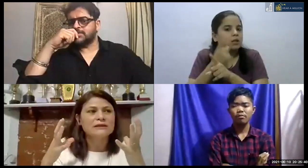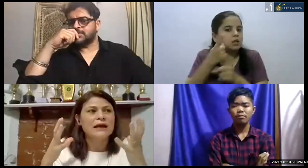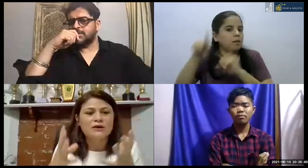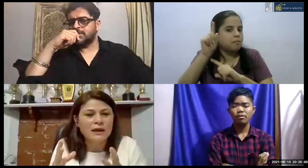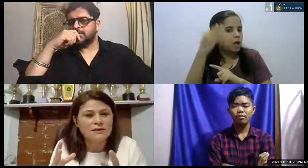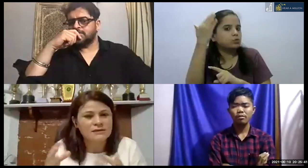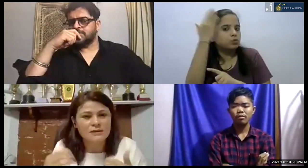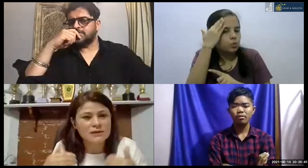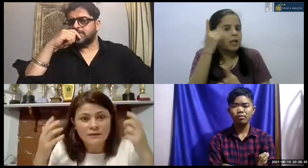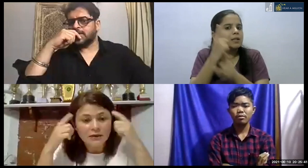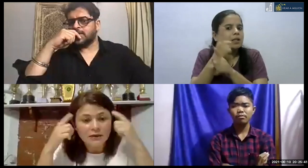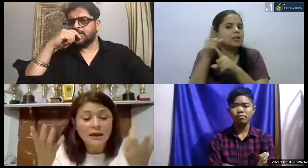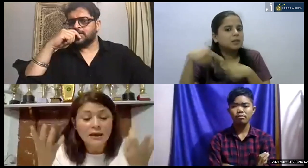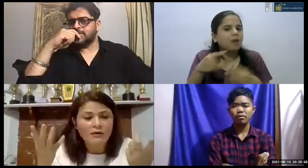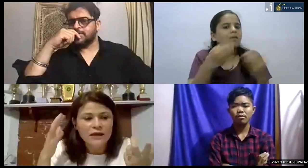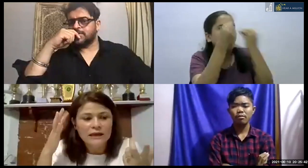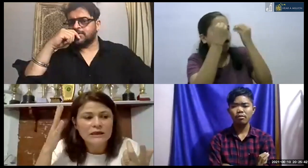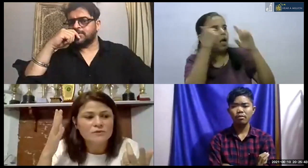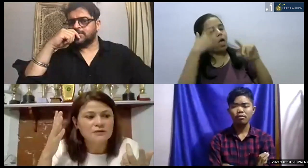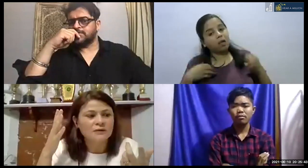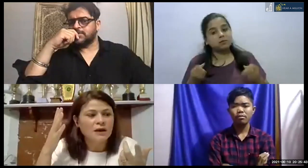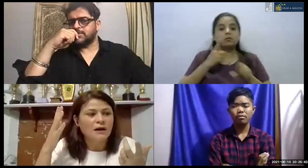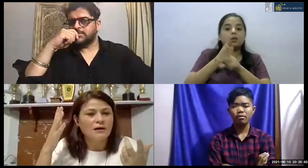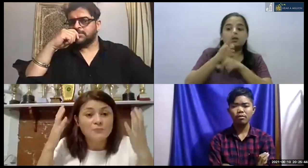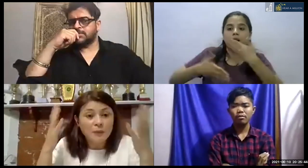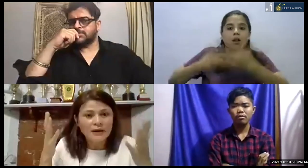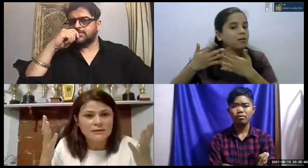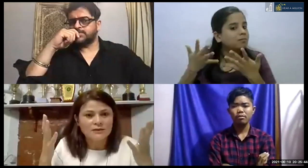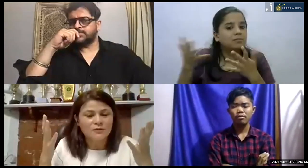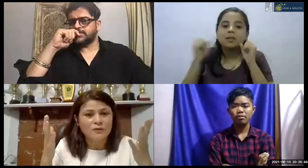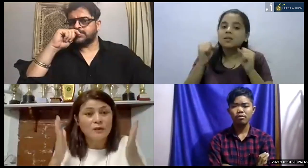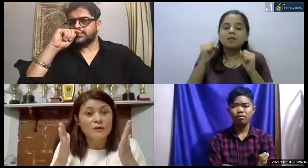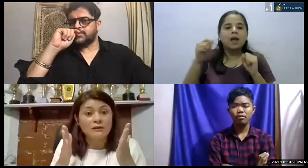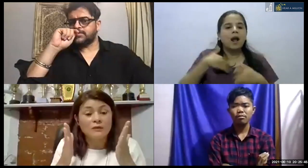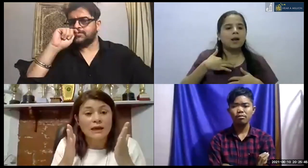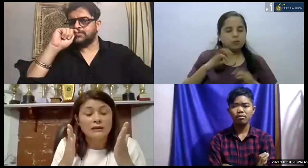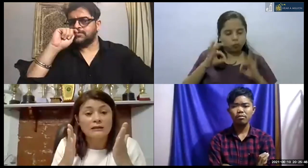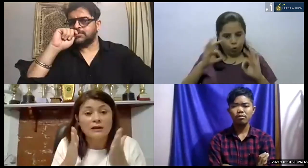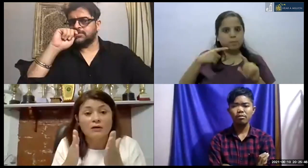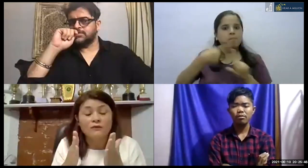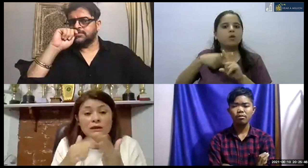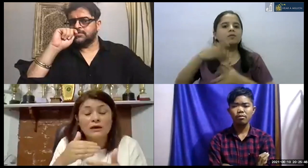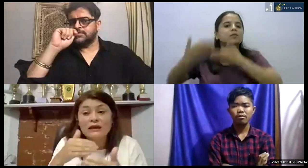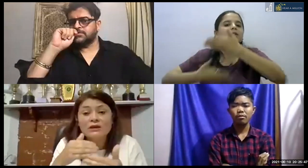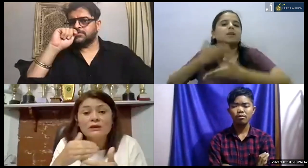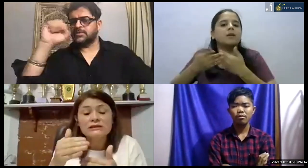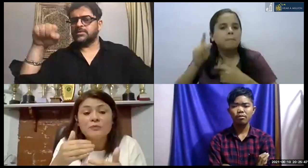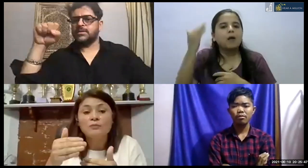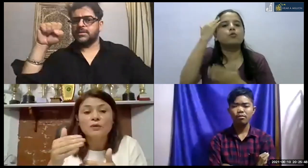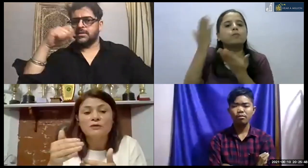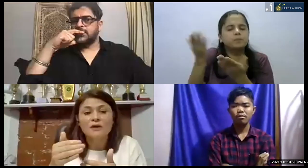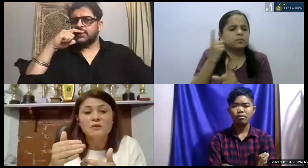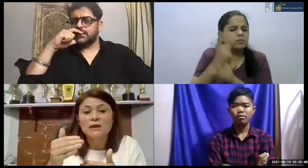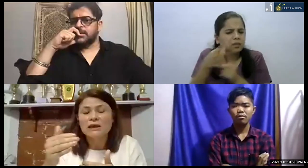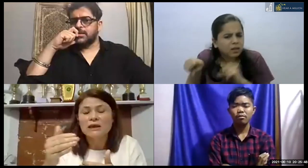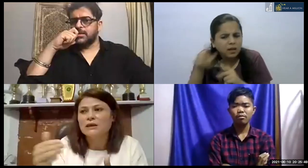the teacher educators themselves cannot think of that inclusive spirit, you know, where we can think of even the simple